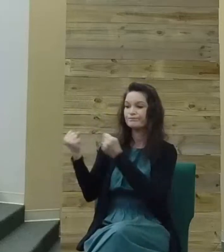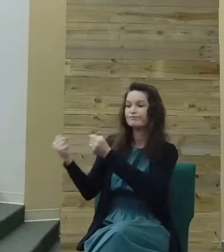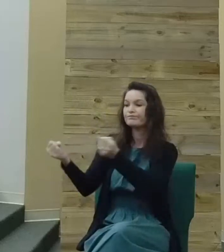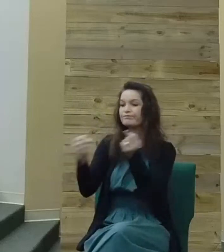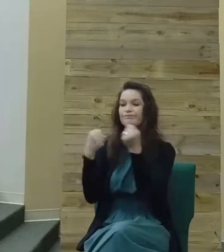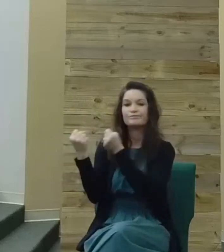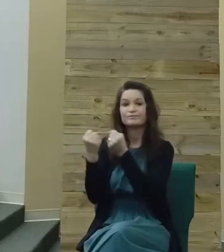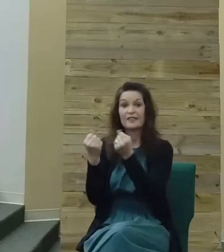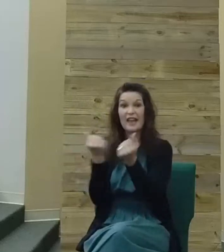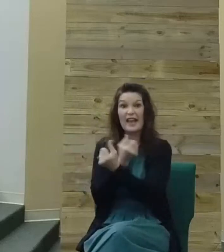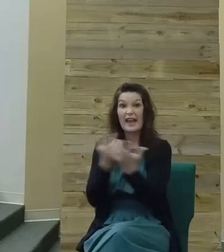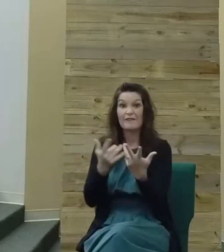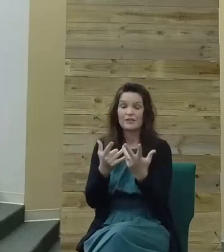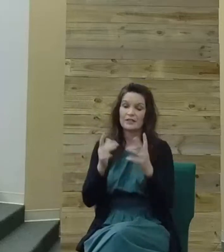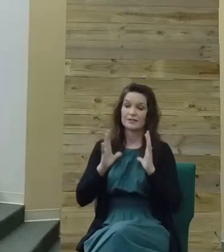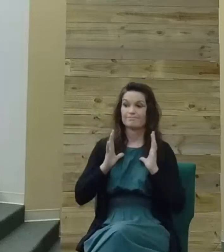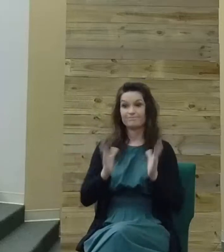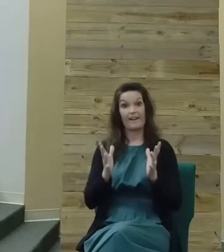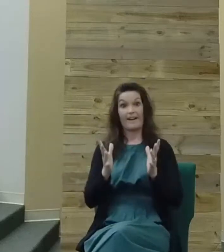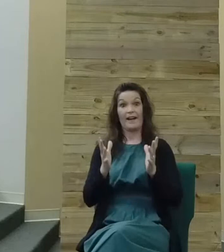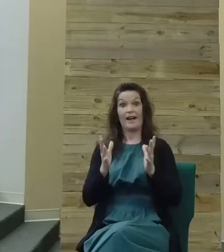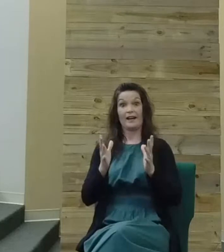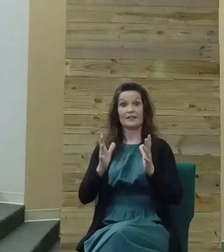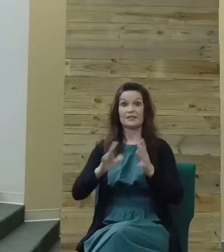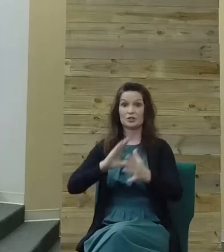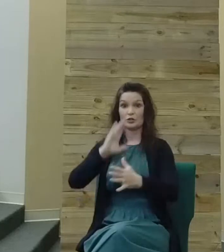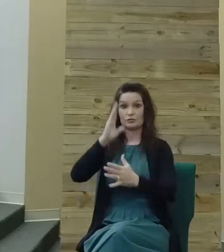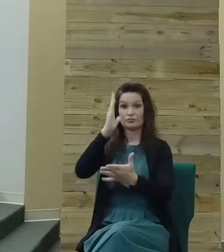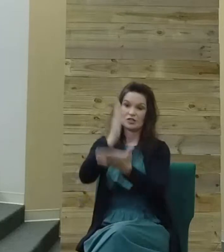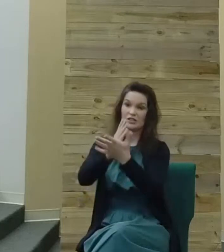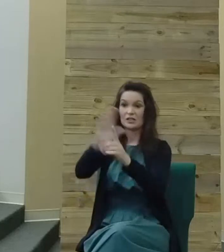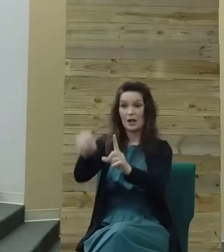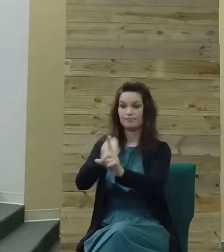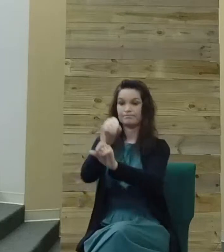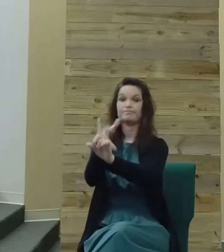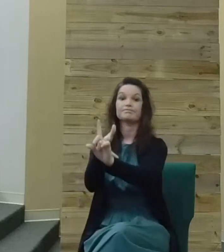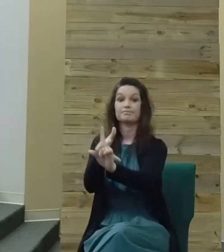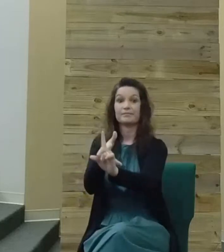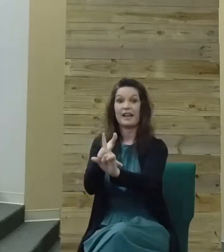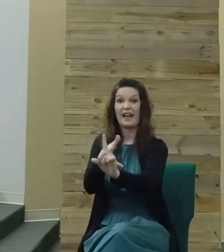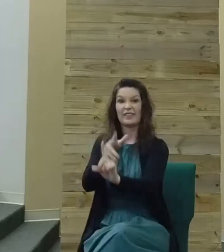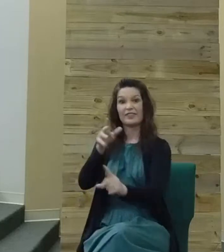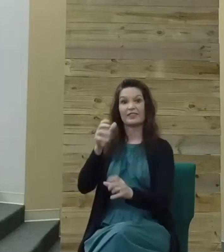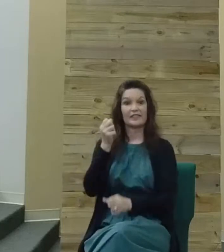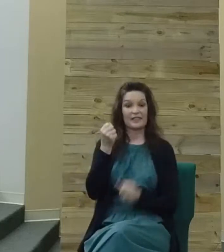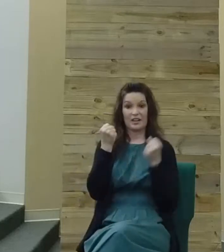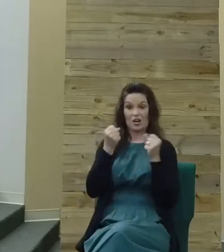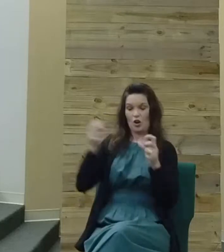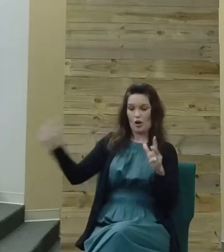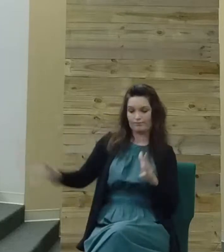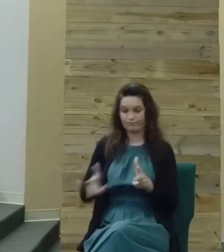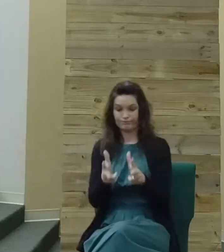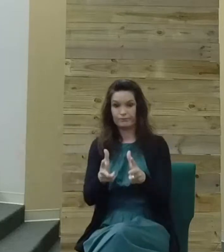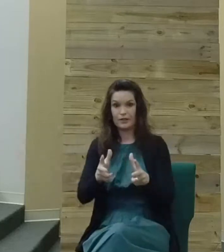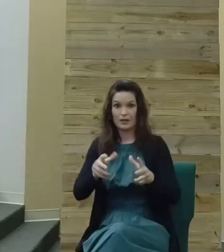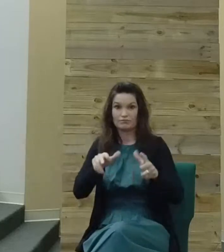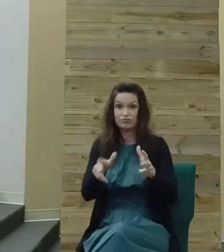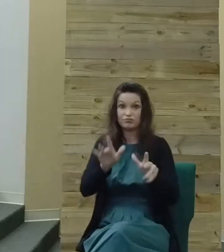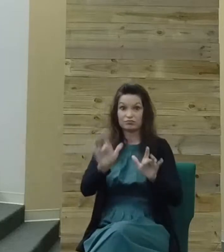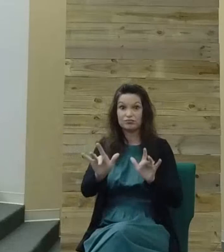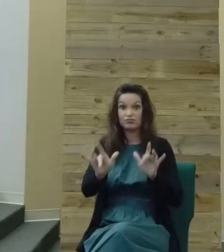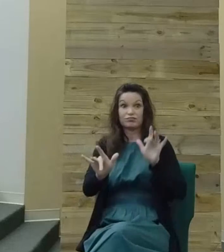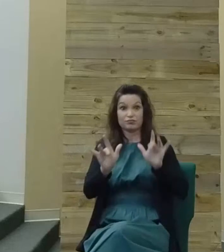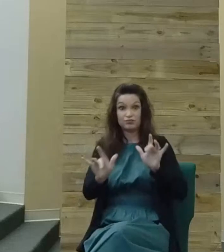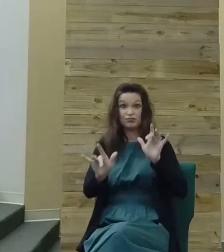the street, and everything's okay until they get to a stoplight and another car pulls up beside them and starts revving its engine. And they decided